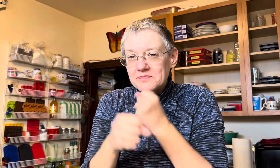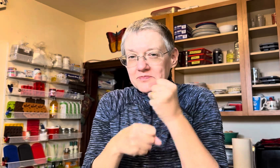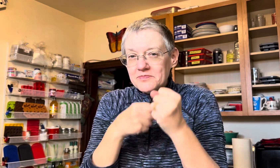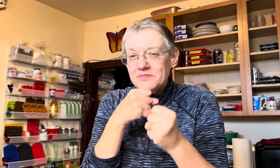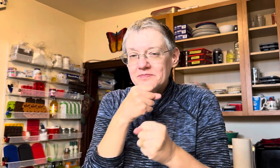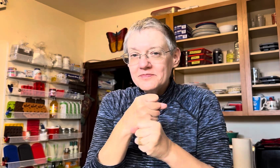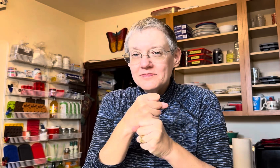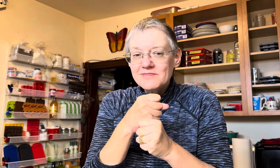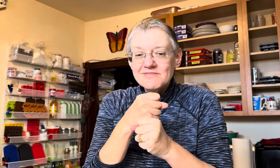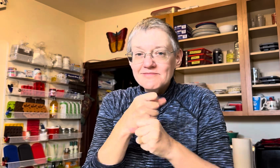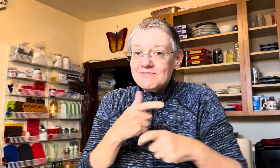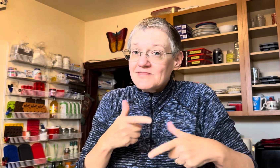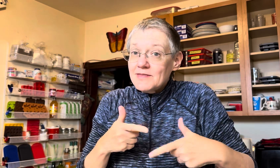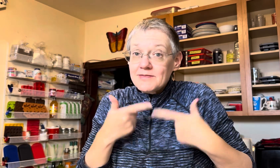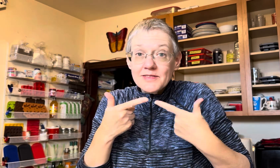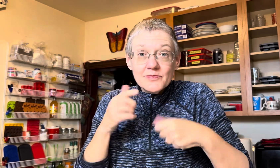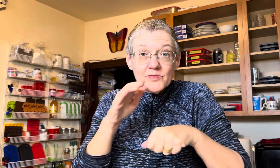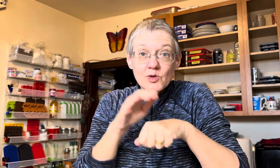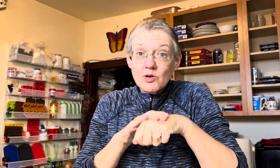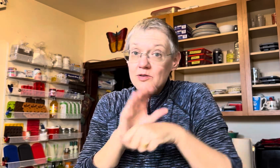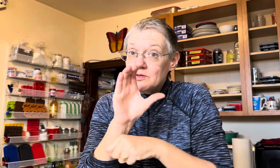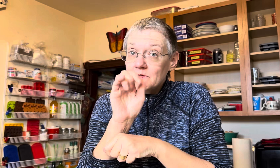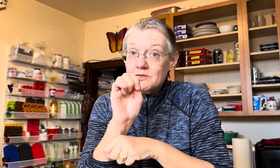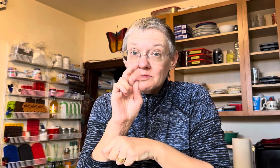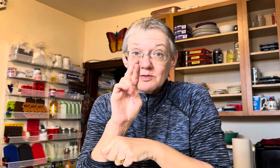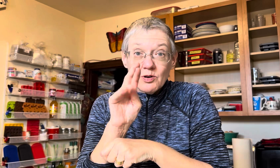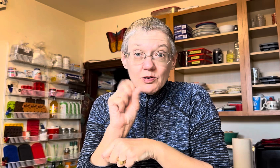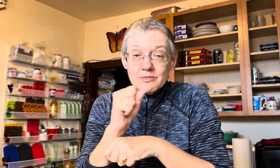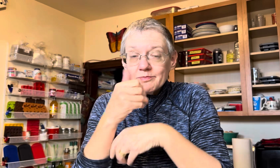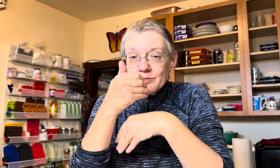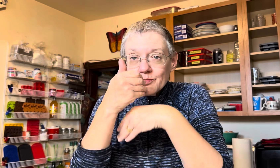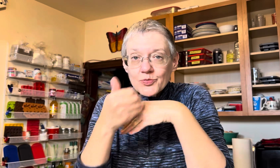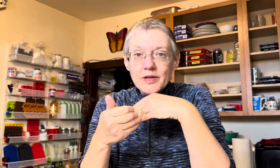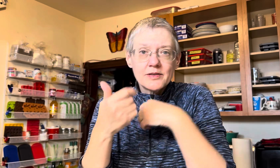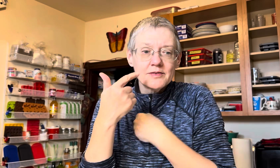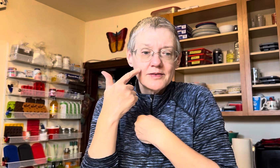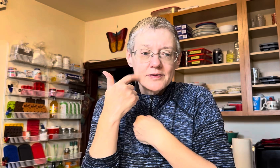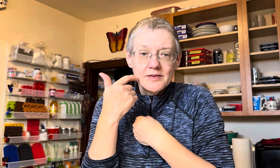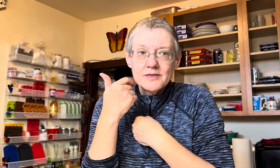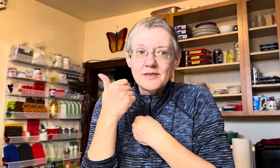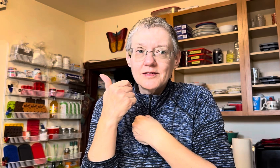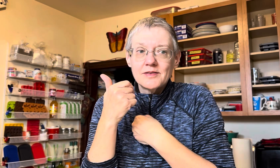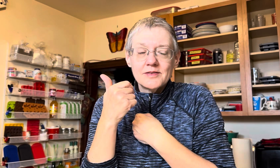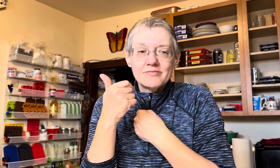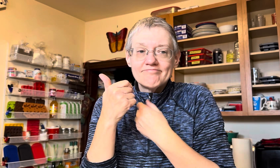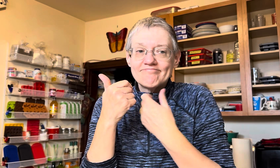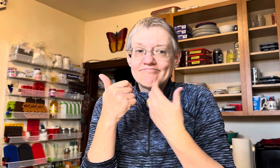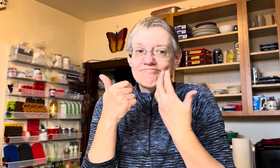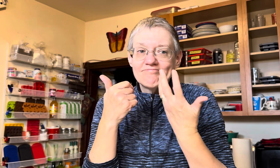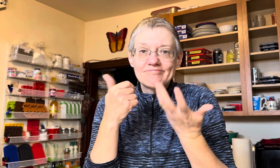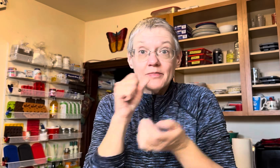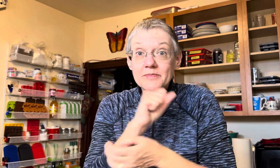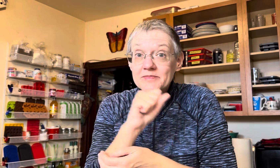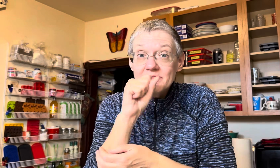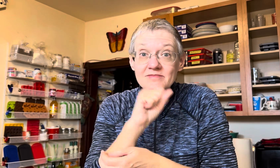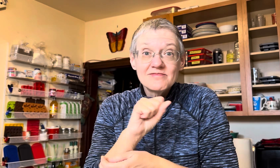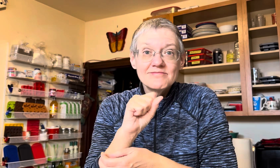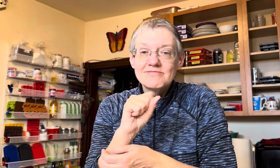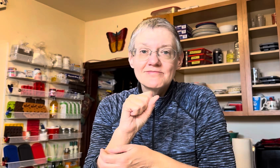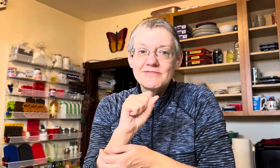for 20 years, he lived on carbs. Bread, cookies, candy, ice cream,